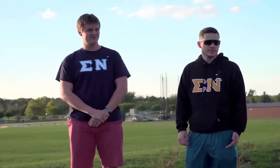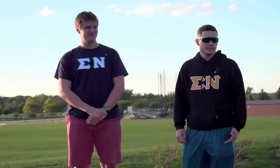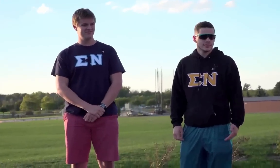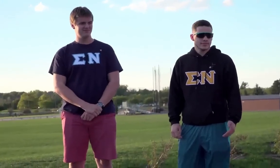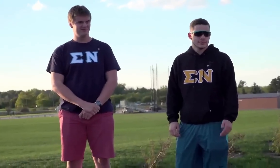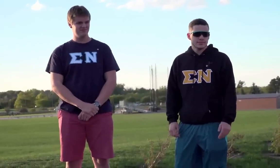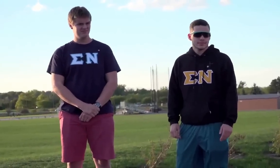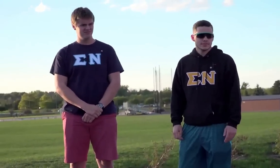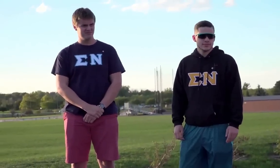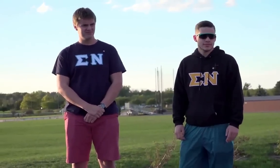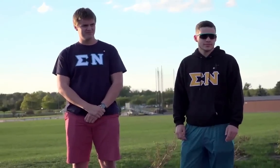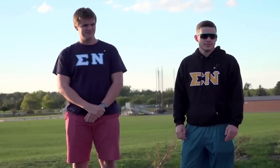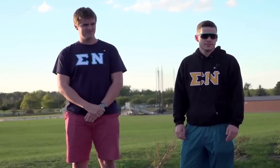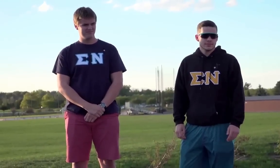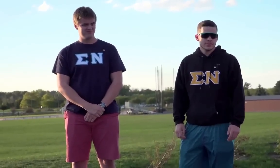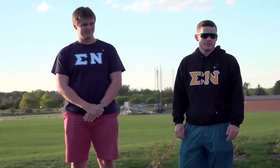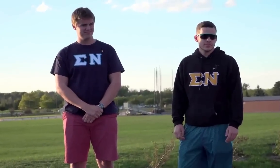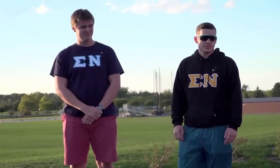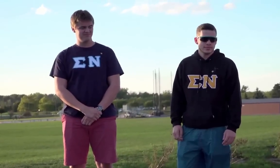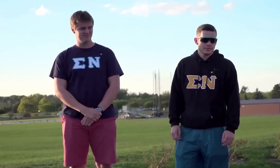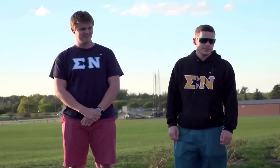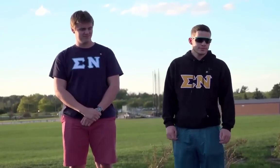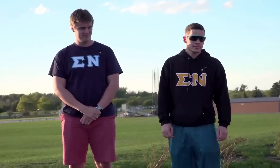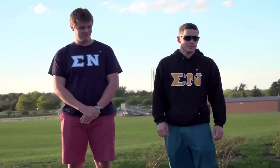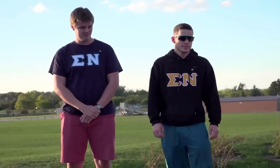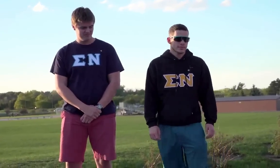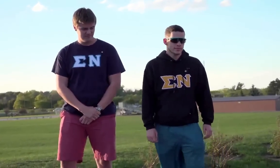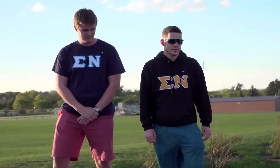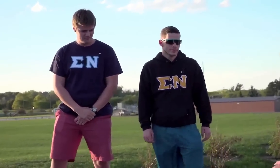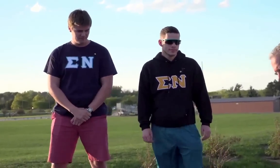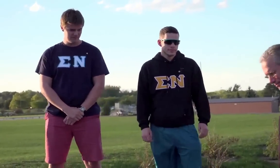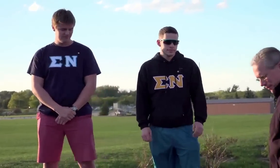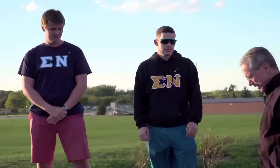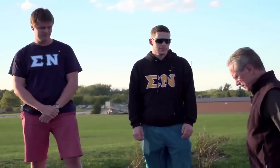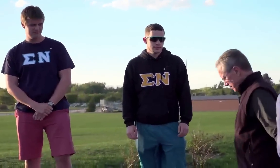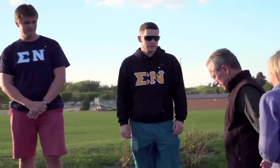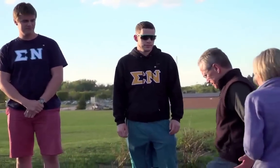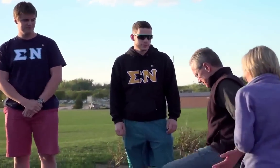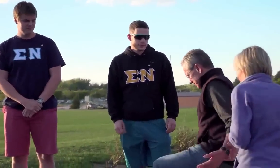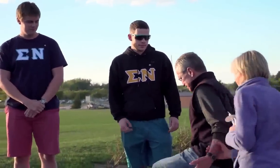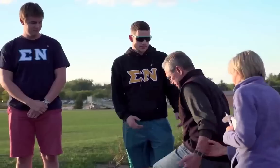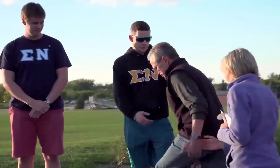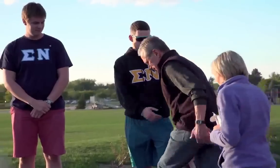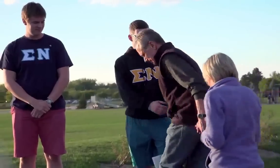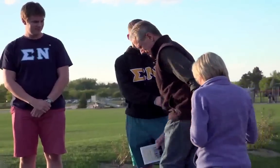I want to talk a little bit about the agenda. For the hospital, we're going to have a candlelight ceremony.